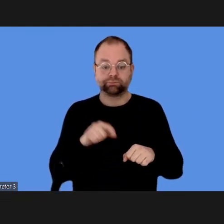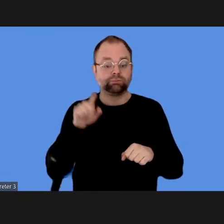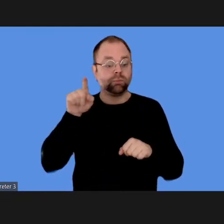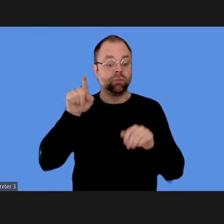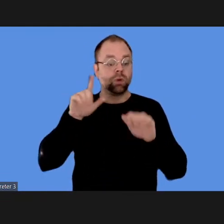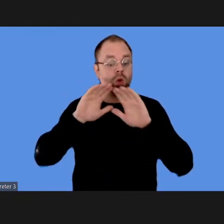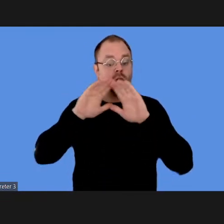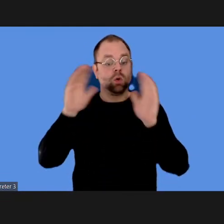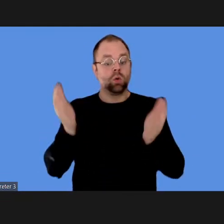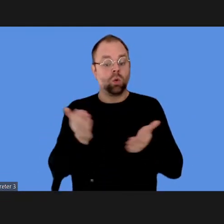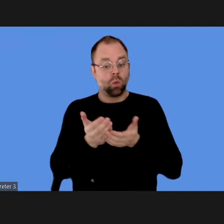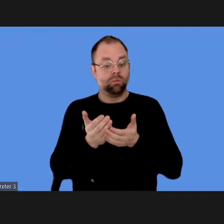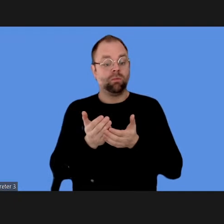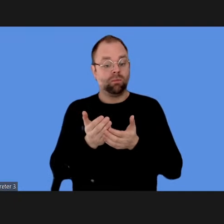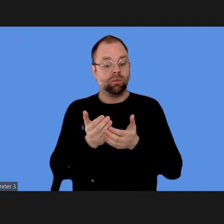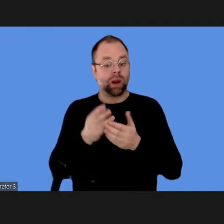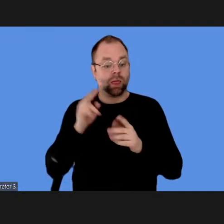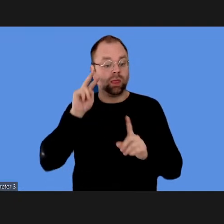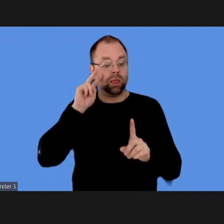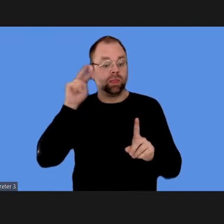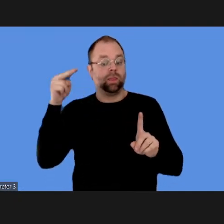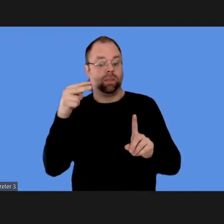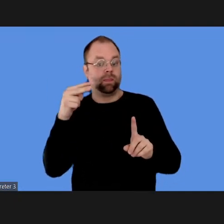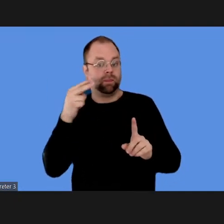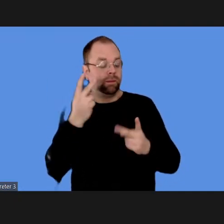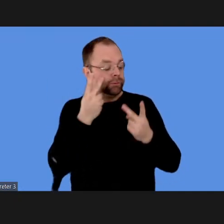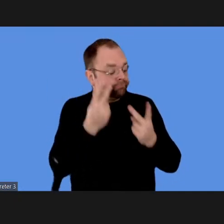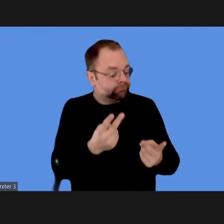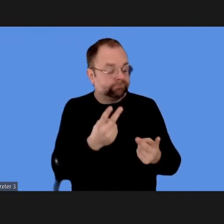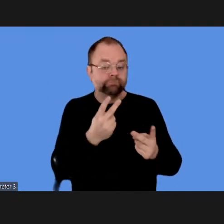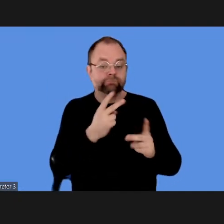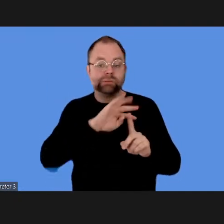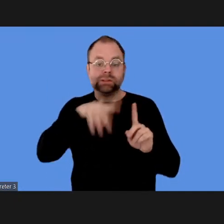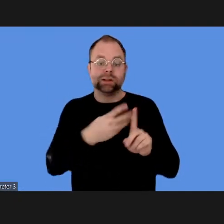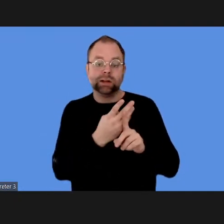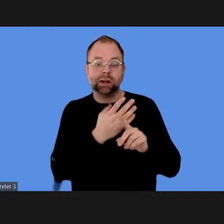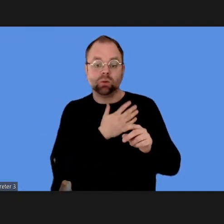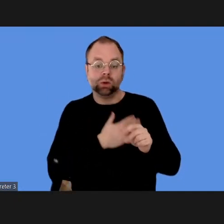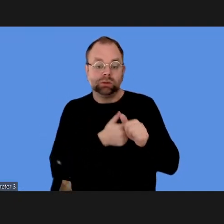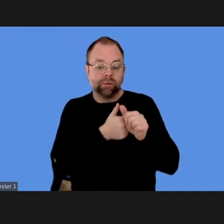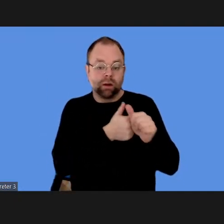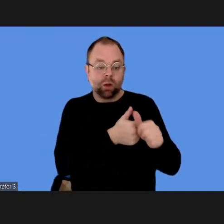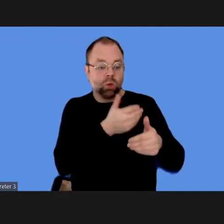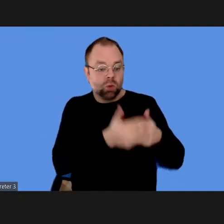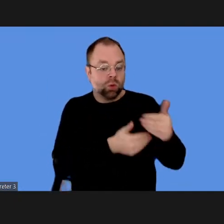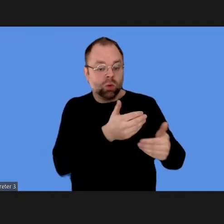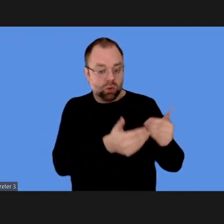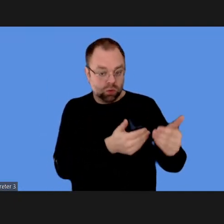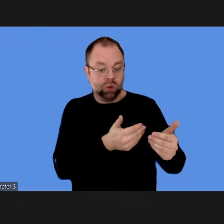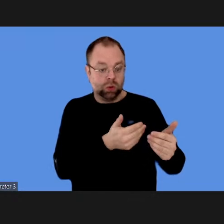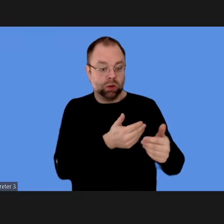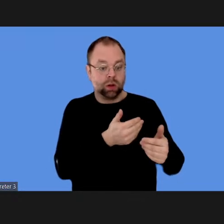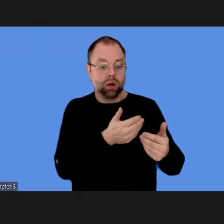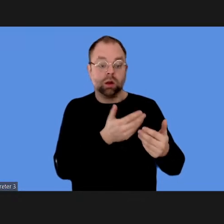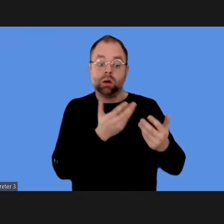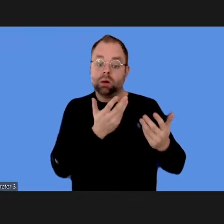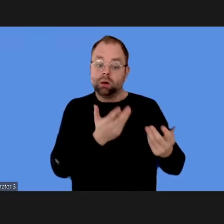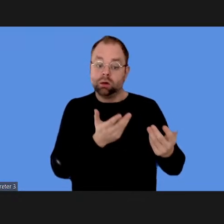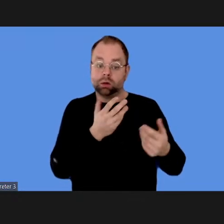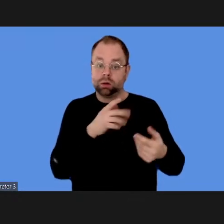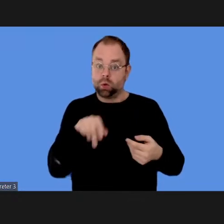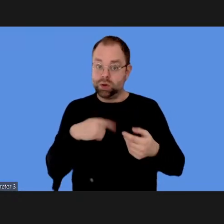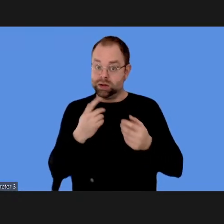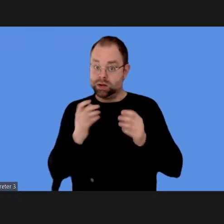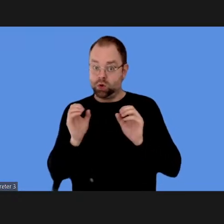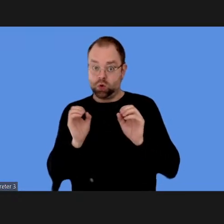to really track the progresses in its full picture. So, of course, even though there are